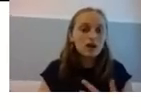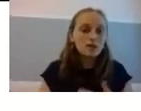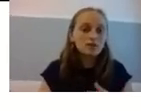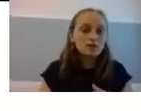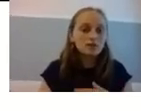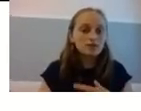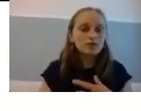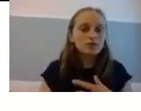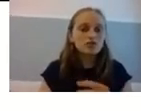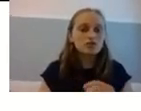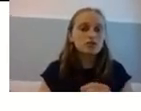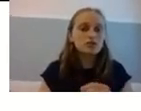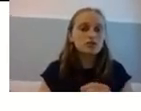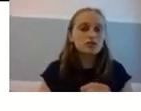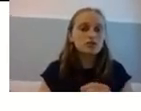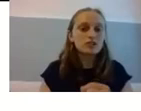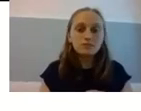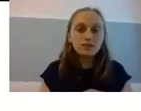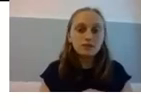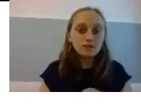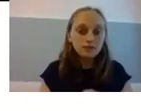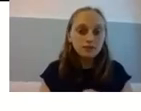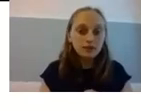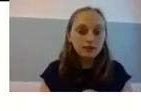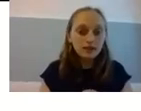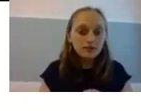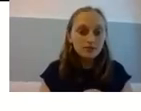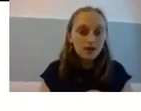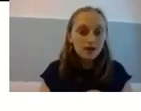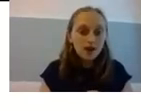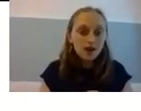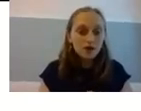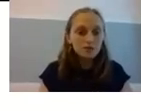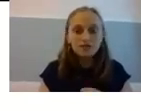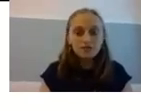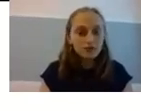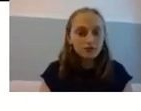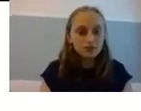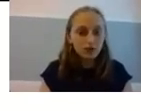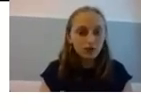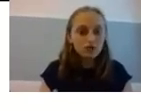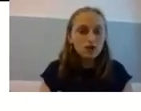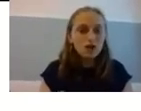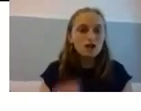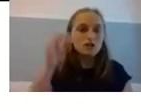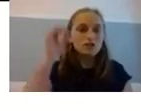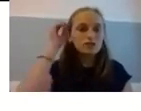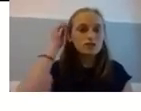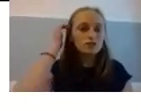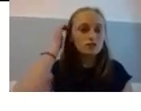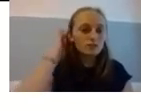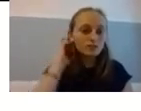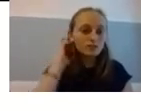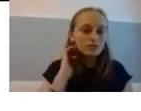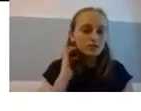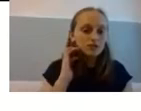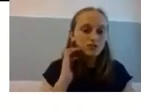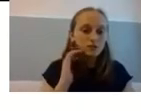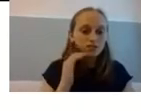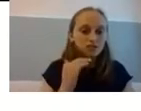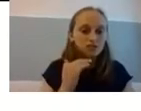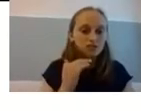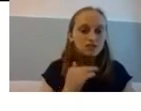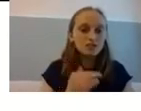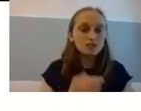and there are also just generally more roles being made for people that are deaf even if they are small and while there's still room for growth in